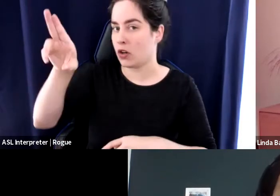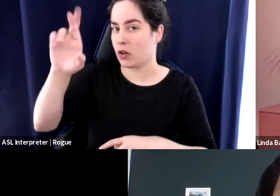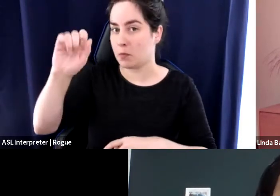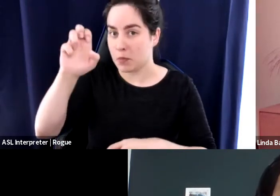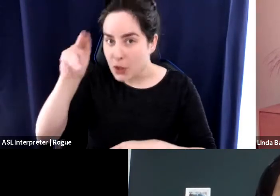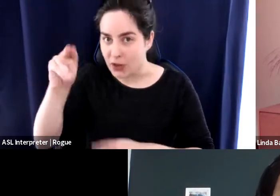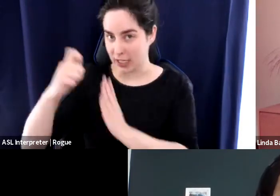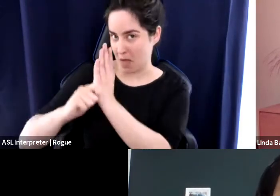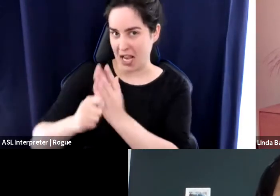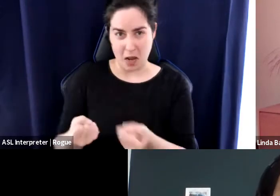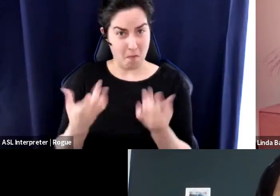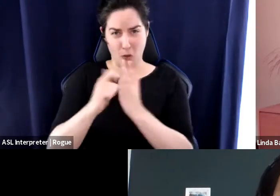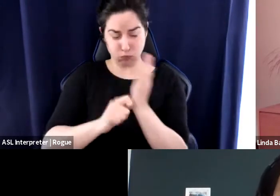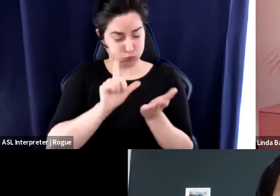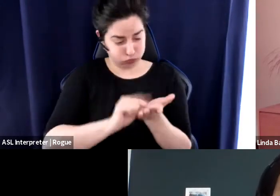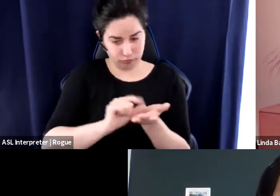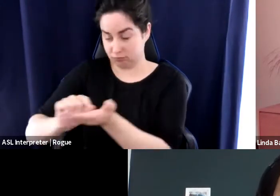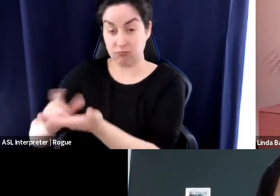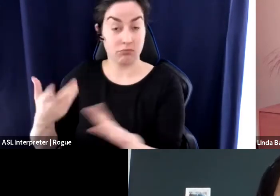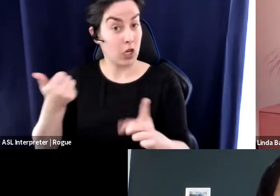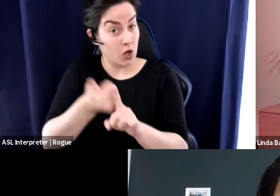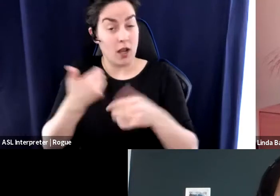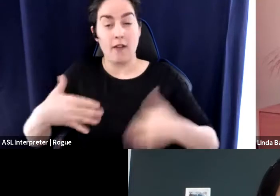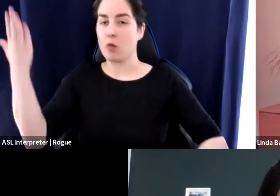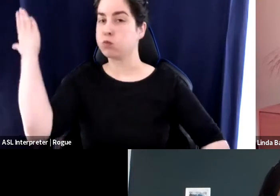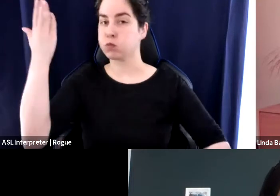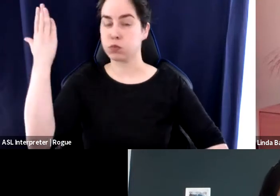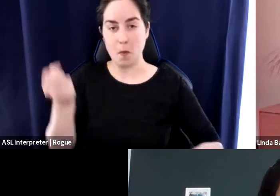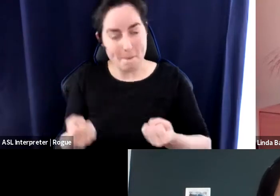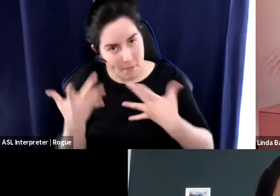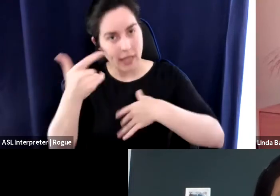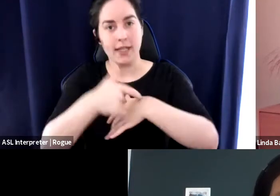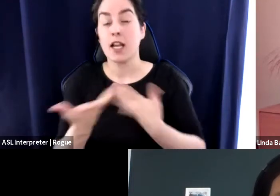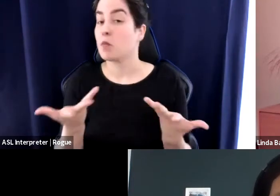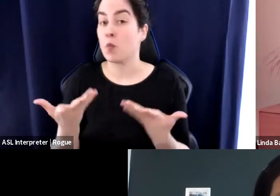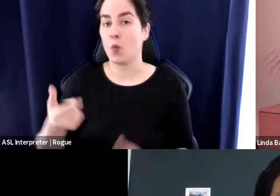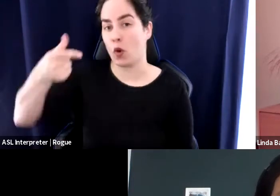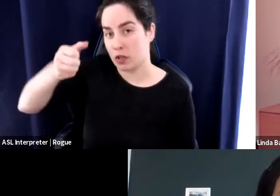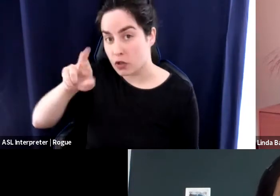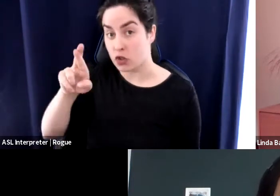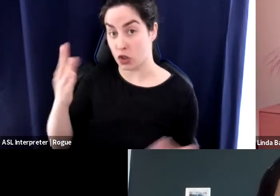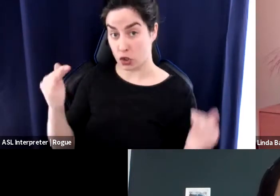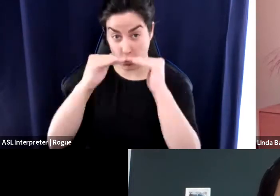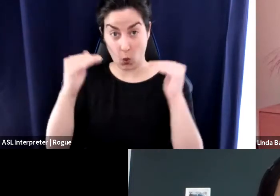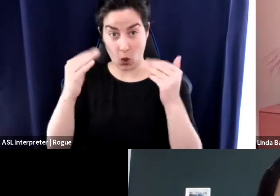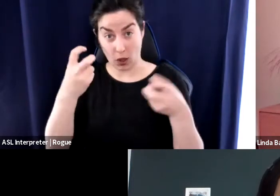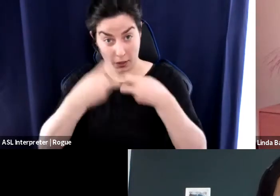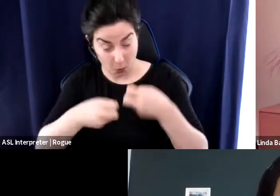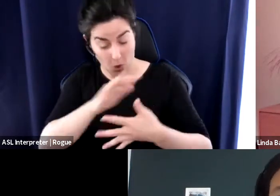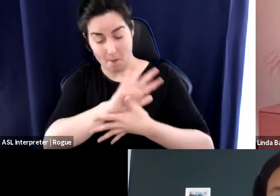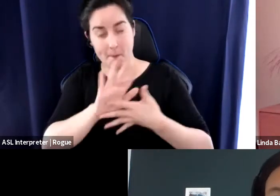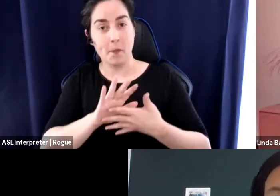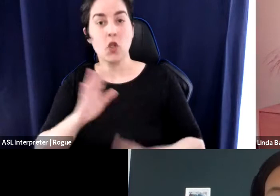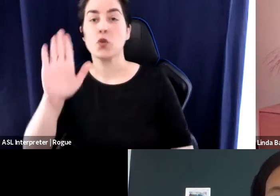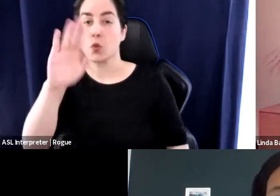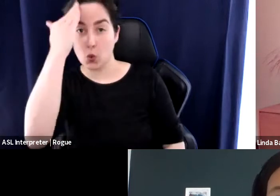few. Roselle is a frequent speaker on gender equality issues. She serves on the board of the Korean Legal